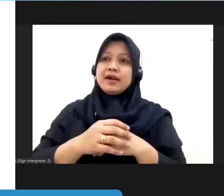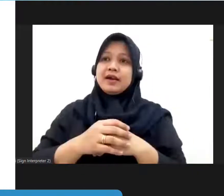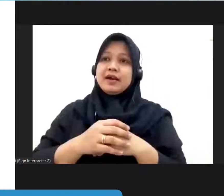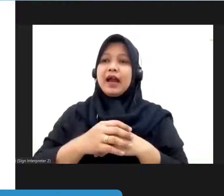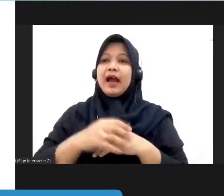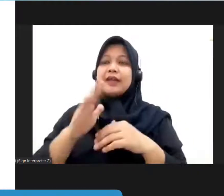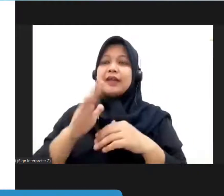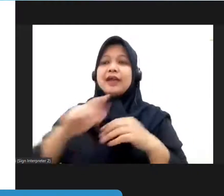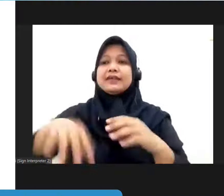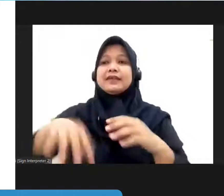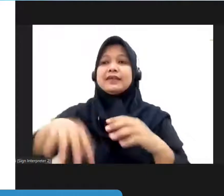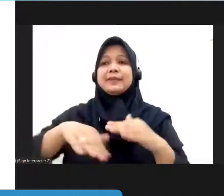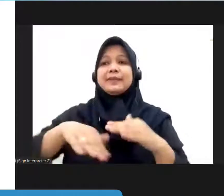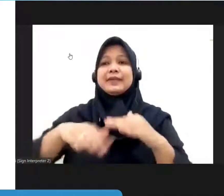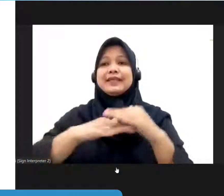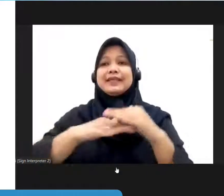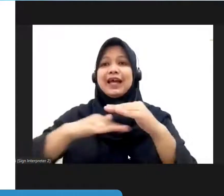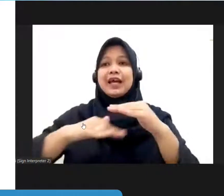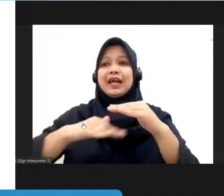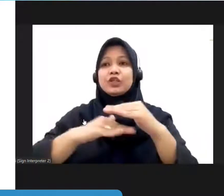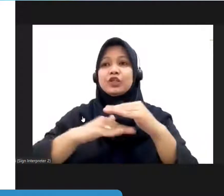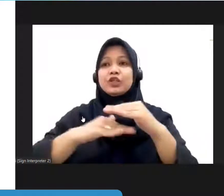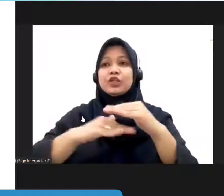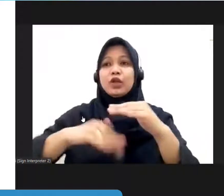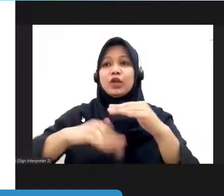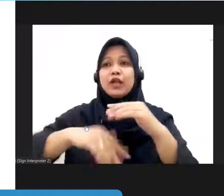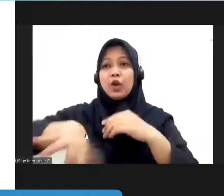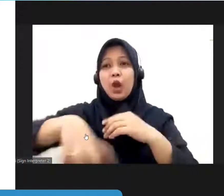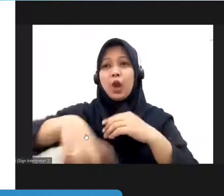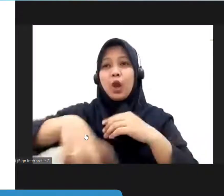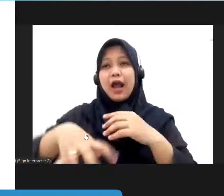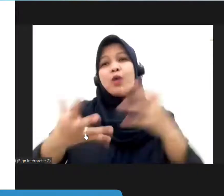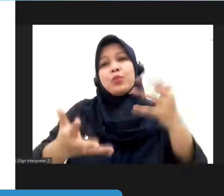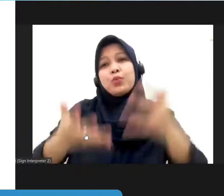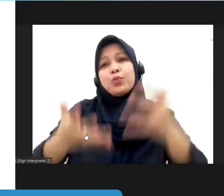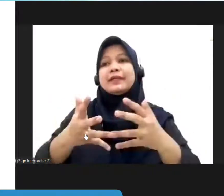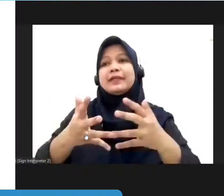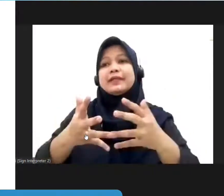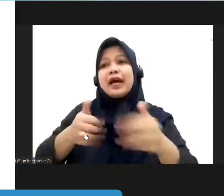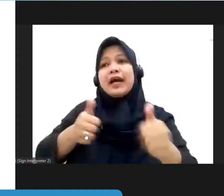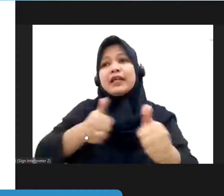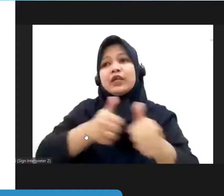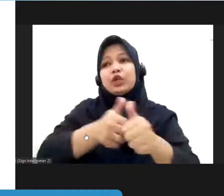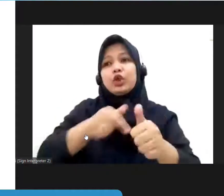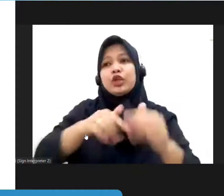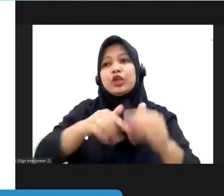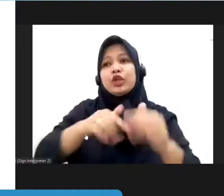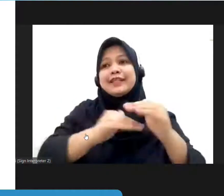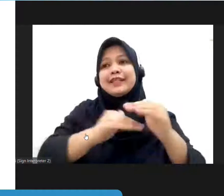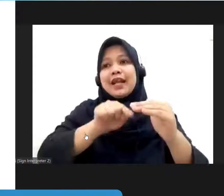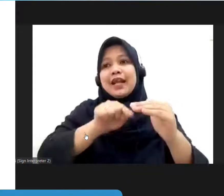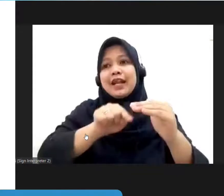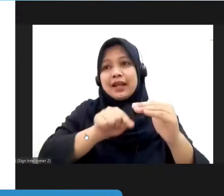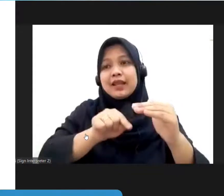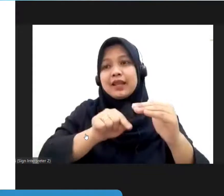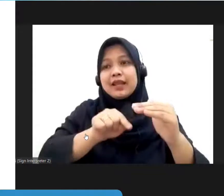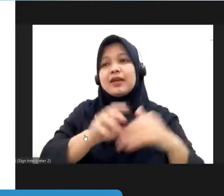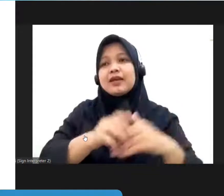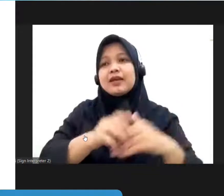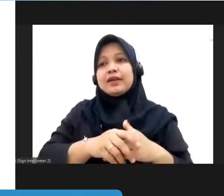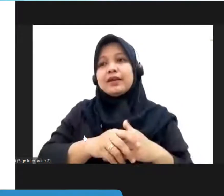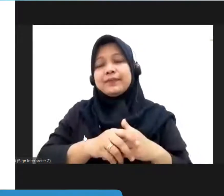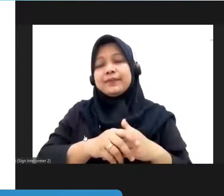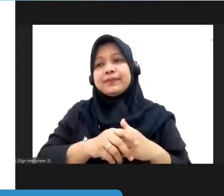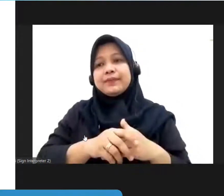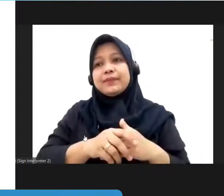are following. We can't follow the same standards which we follow in a normal emergencies